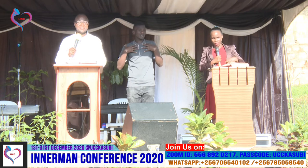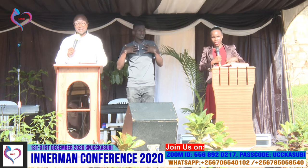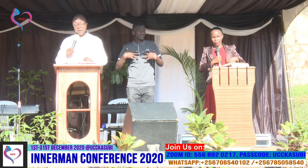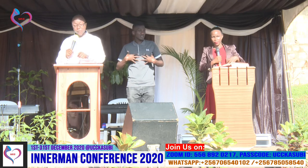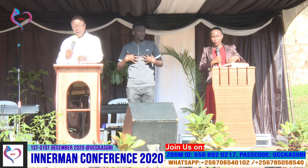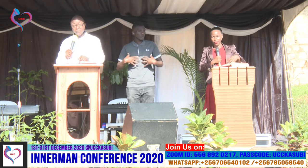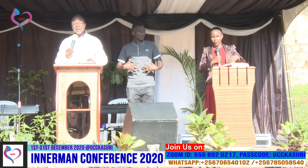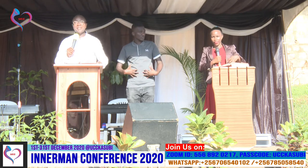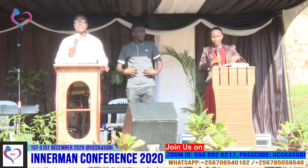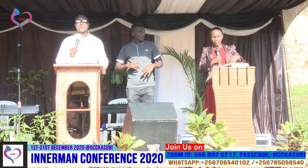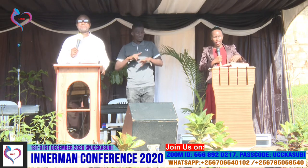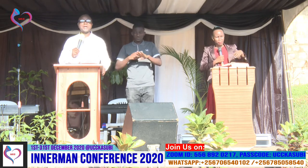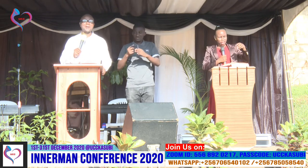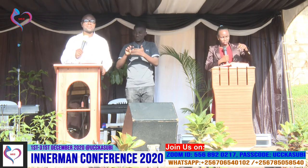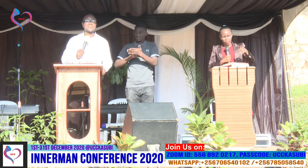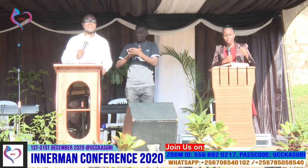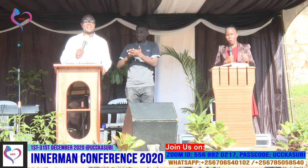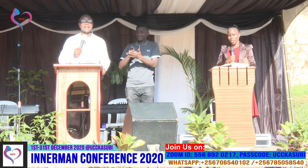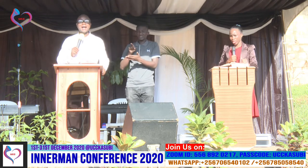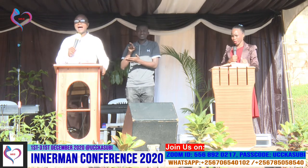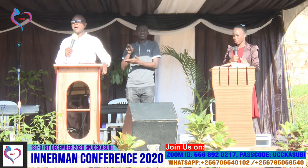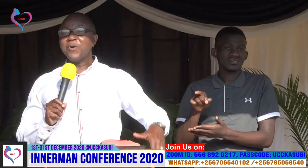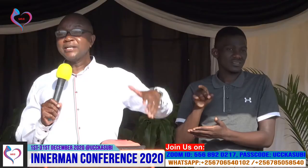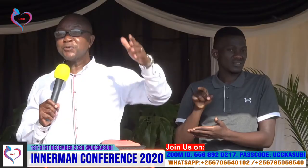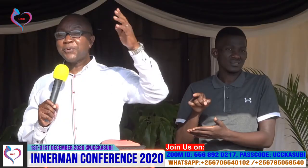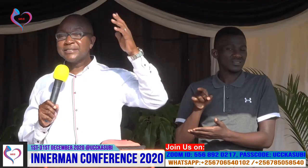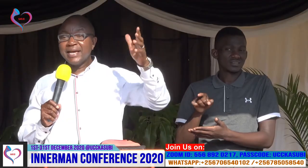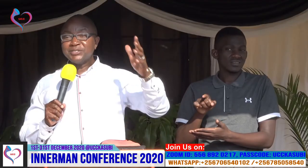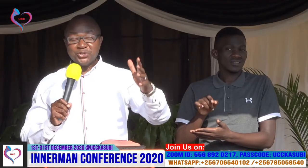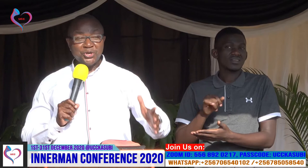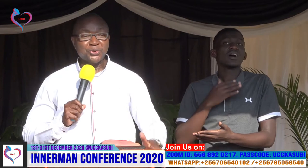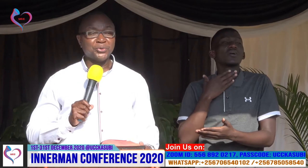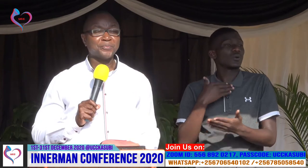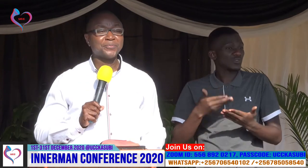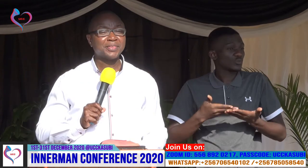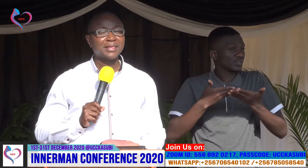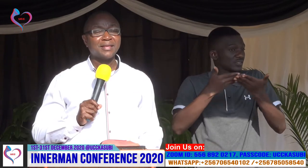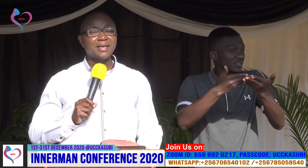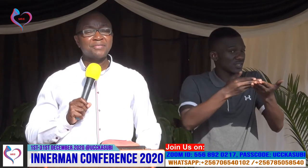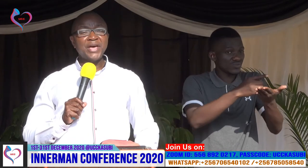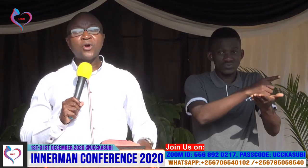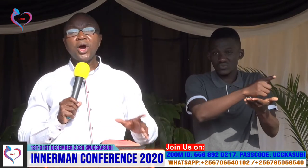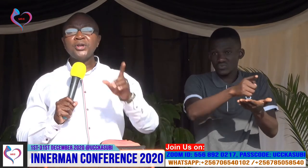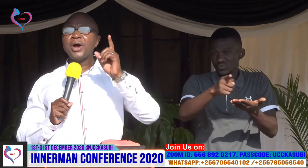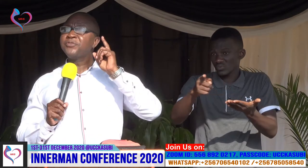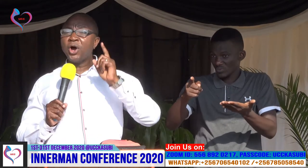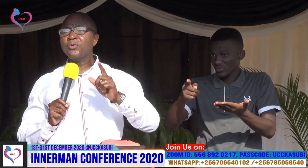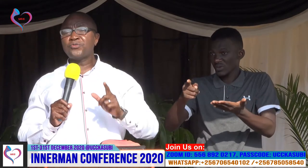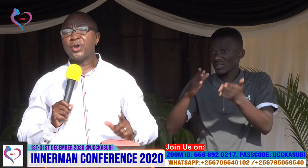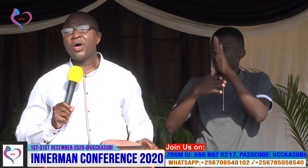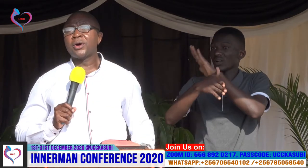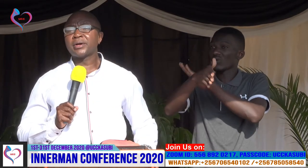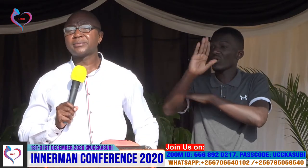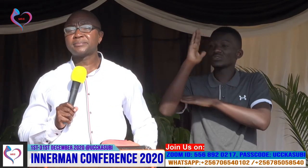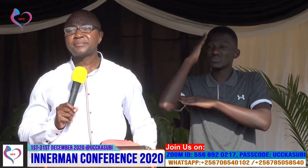body. When we read this scripture, I want to present to you the God you have known